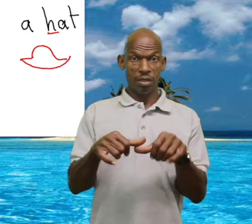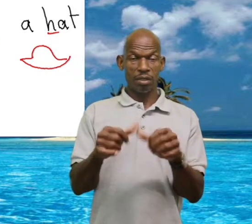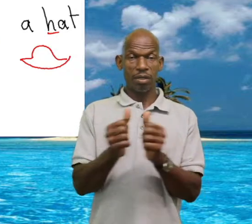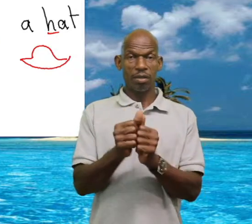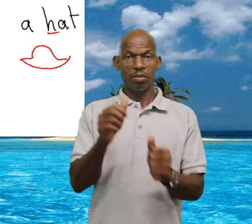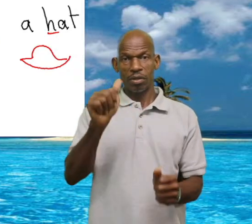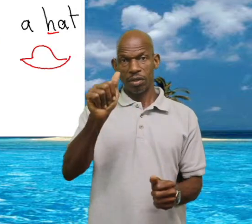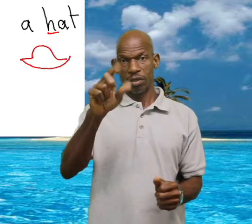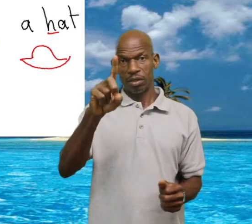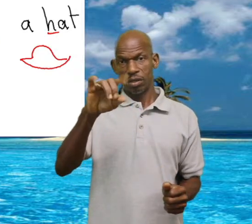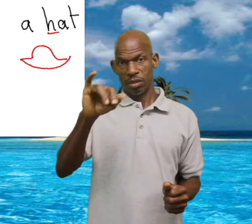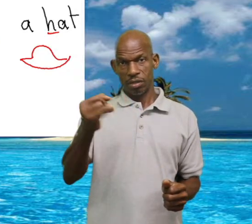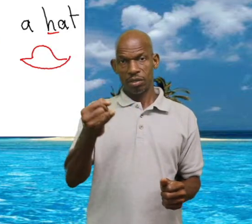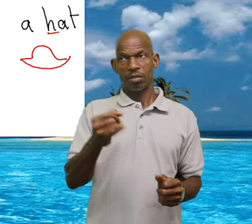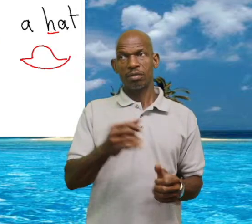adjectives. All right, so